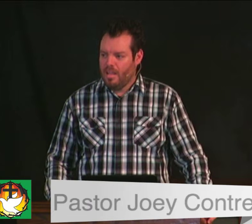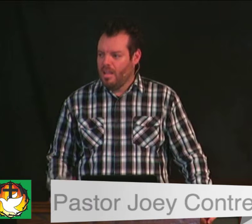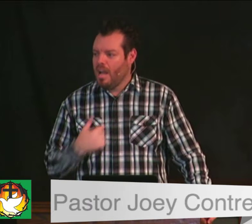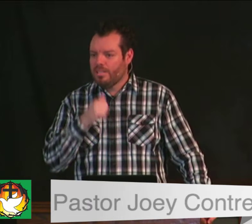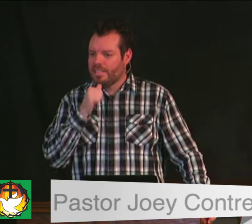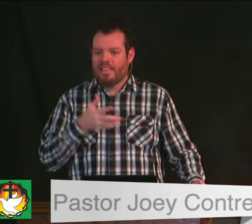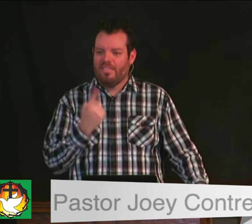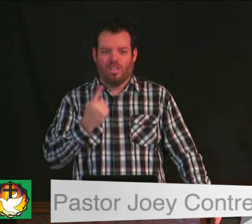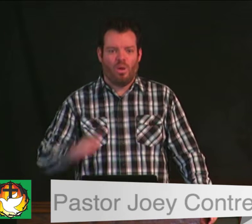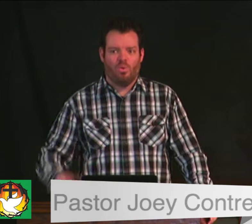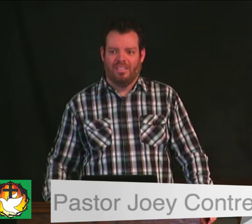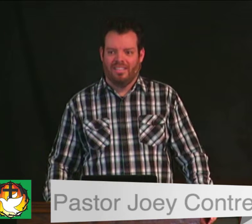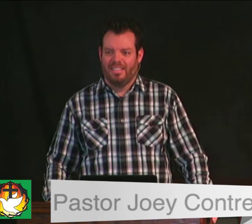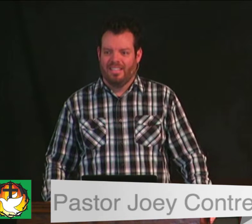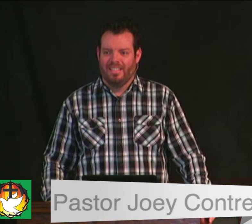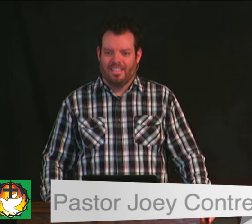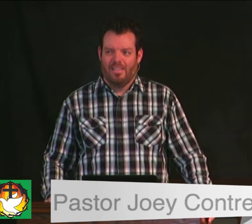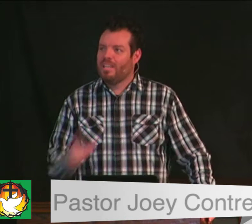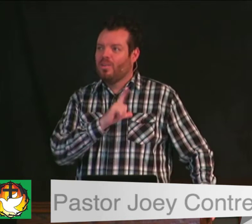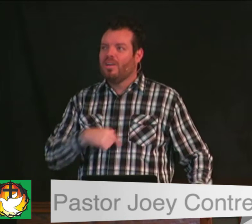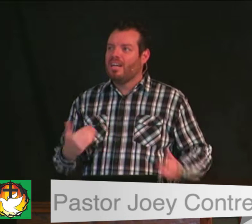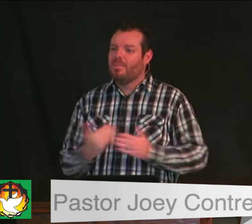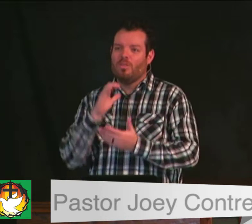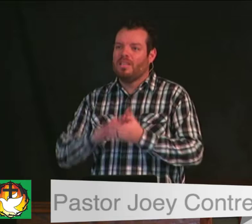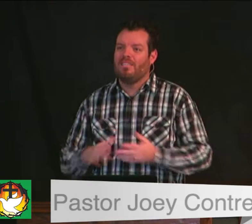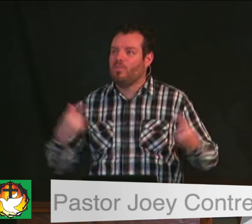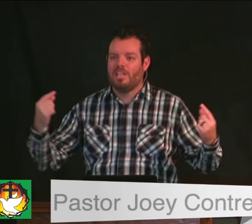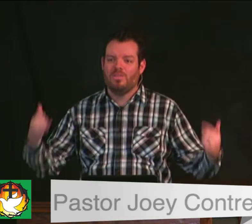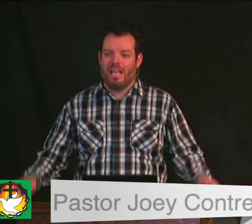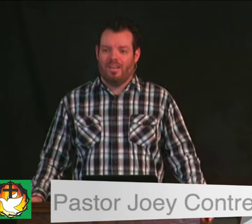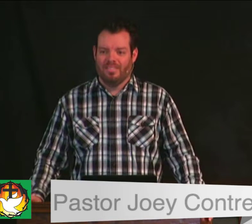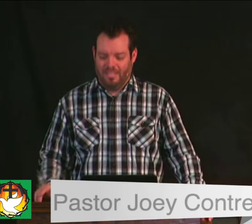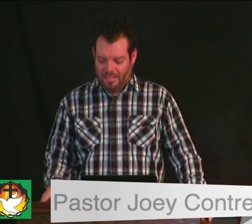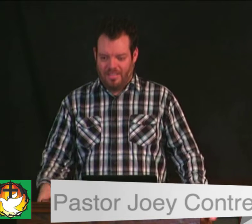I was not left alone. Okay, Lord, I'm a new believer. What do I do now?